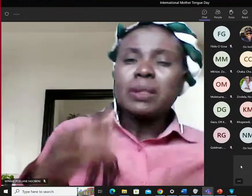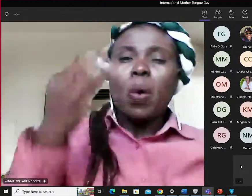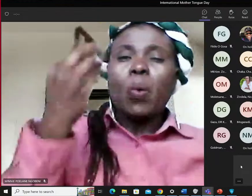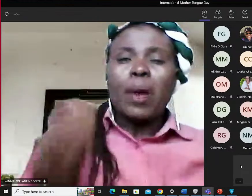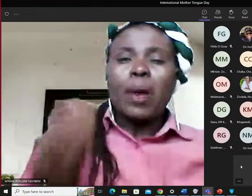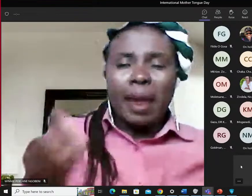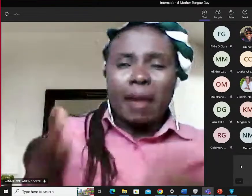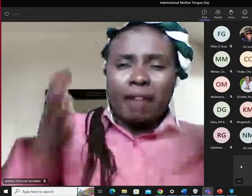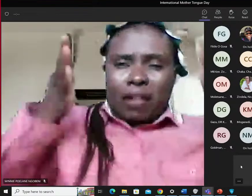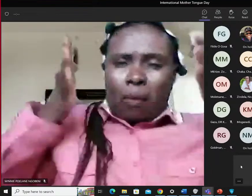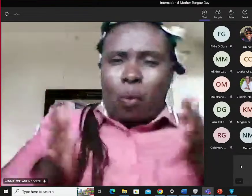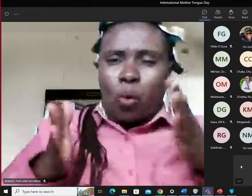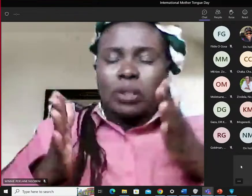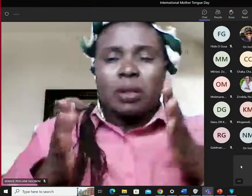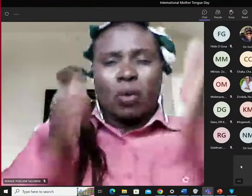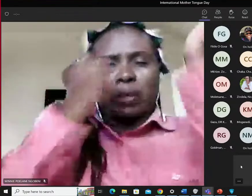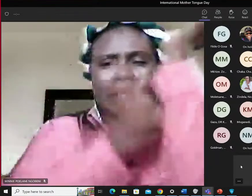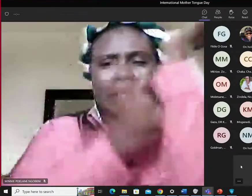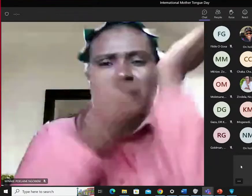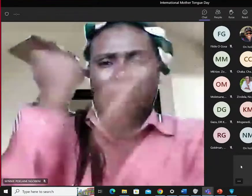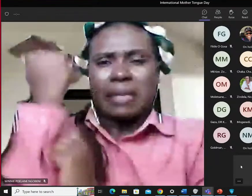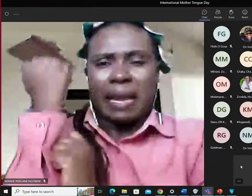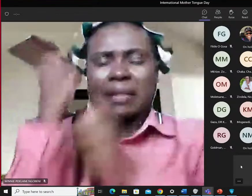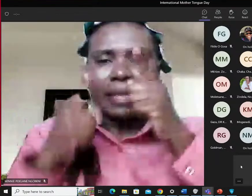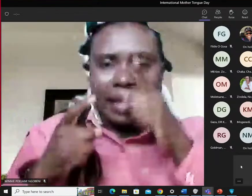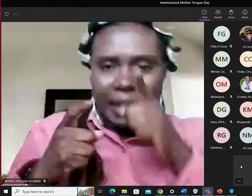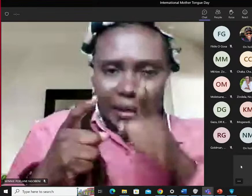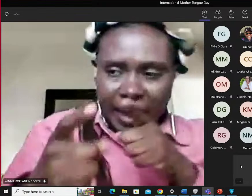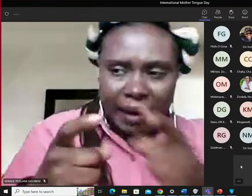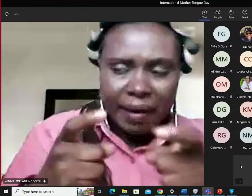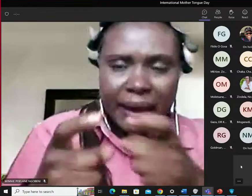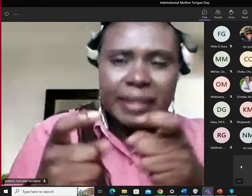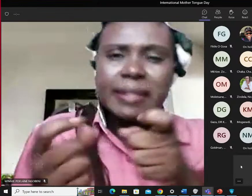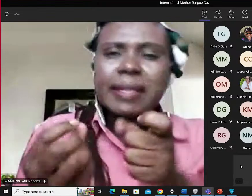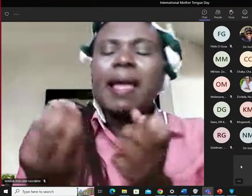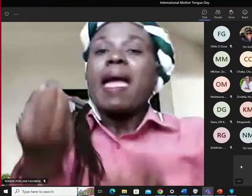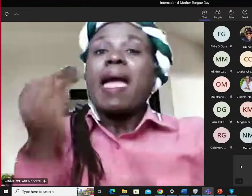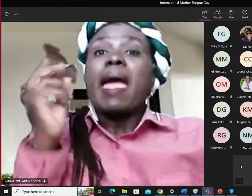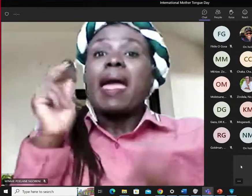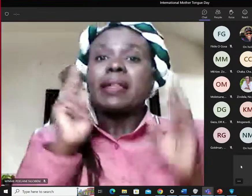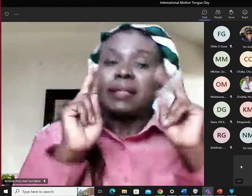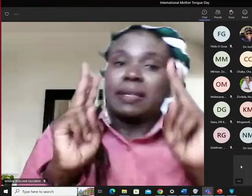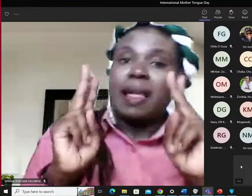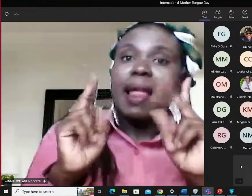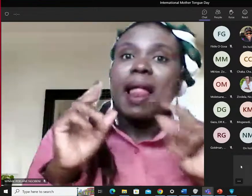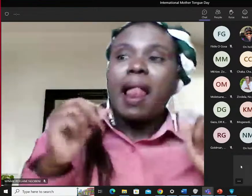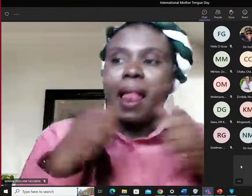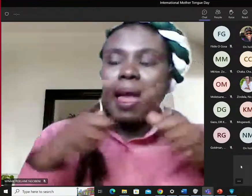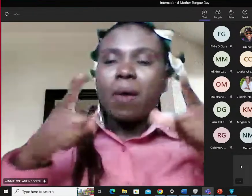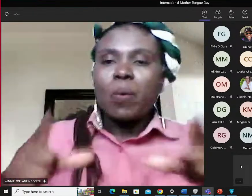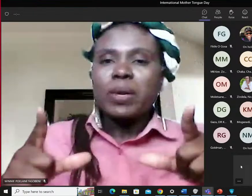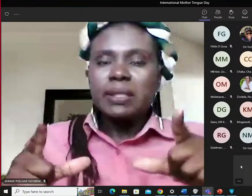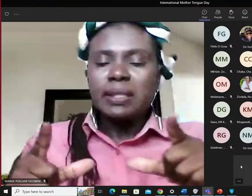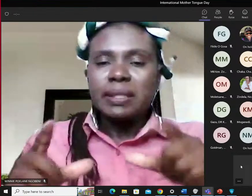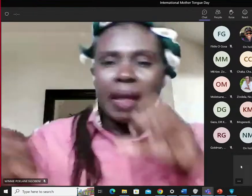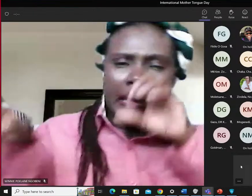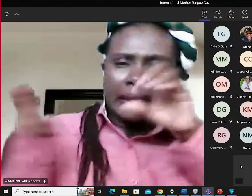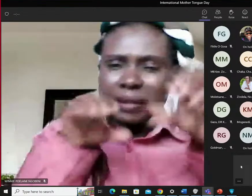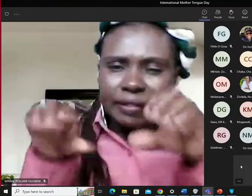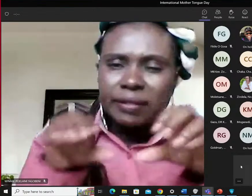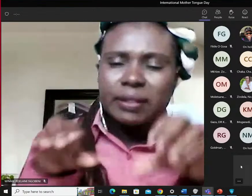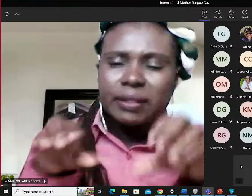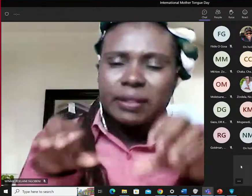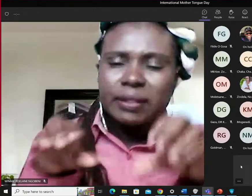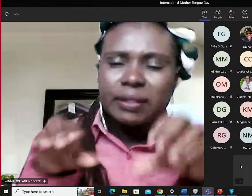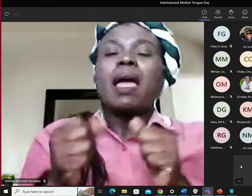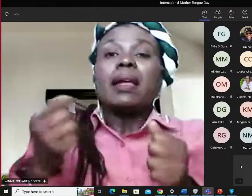structure that directs or manages and oversees language activities. It is chaired by